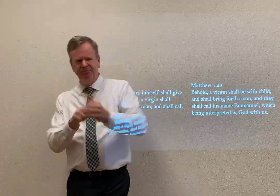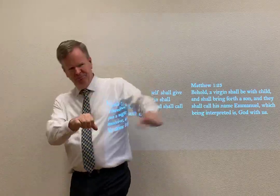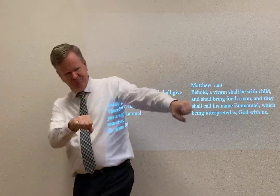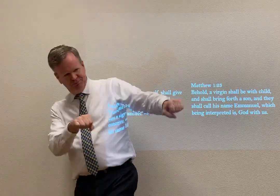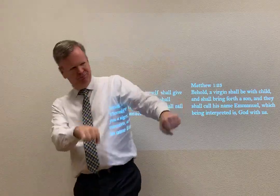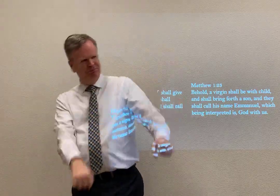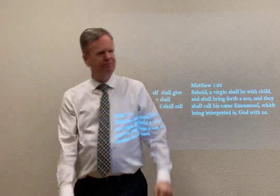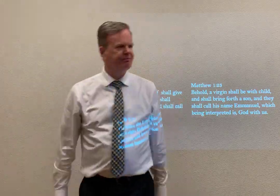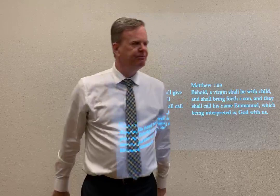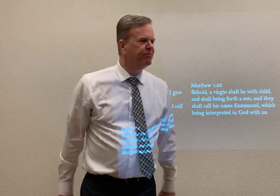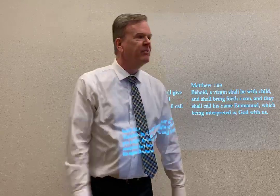read it.